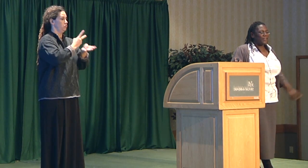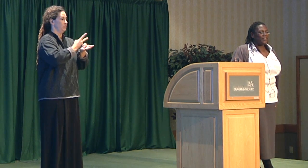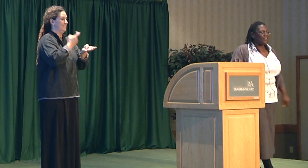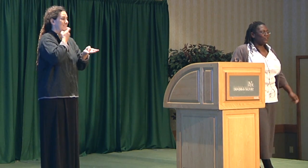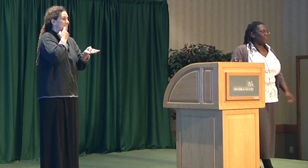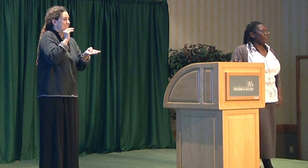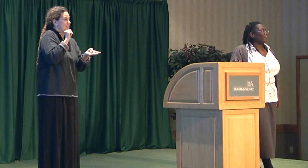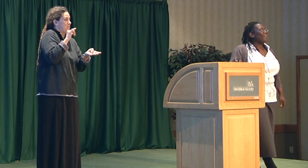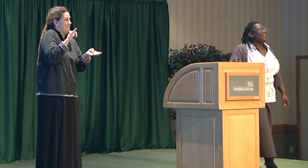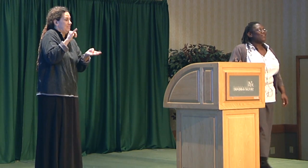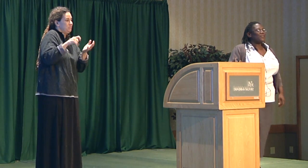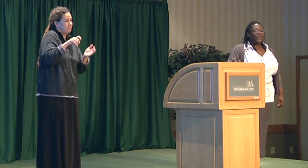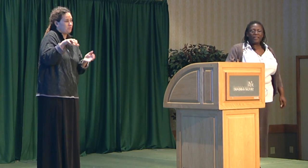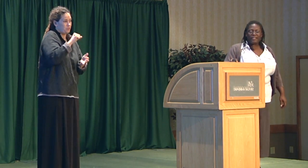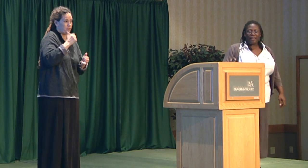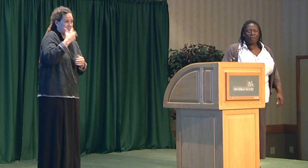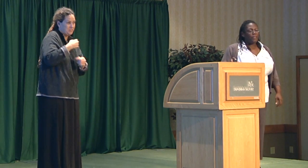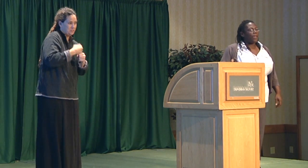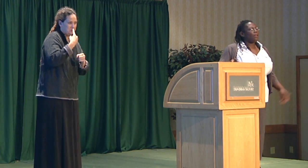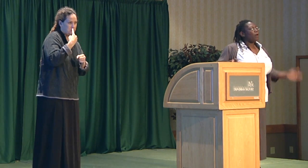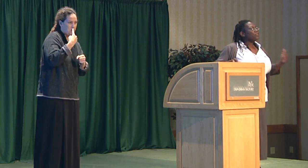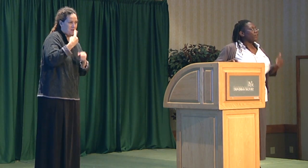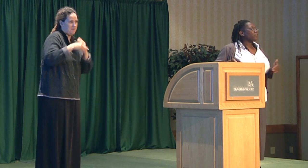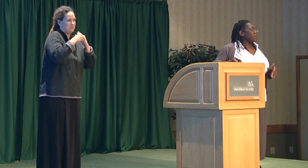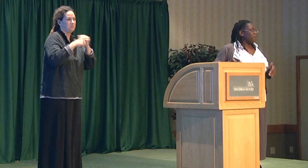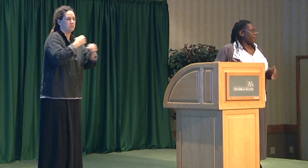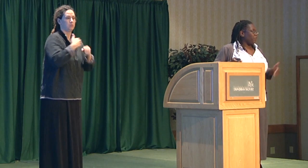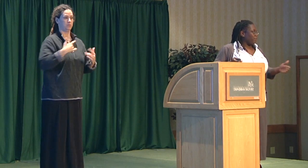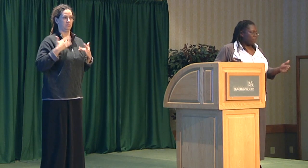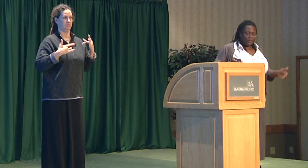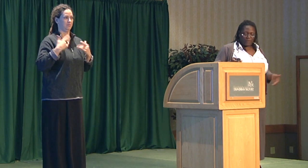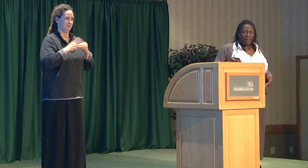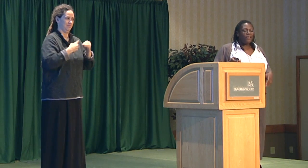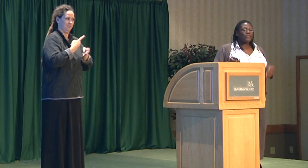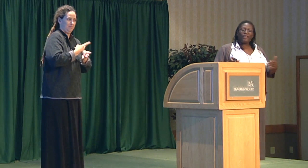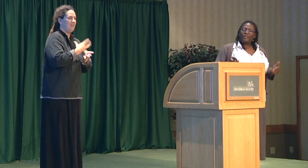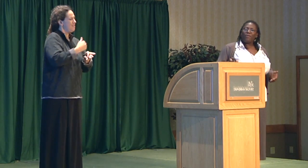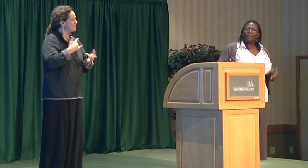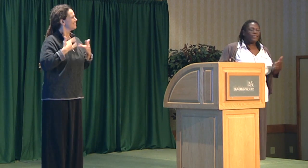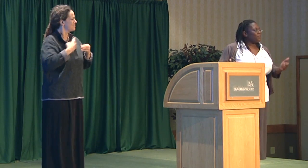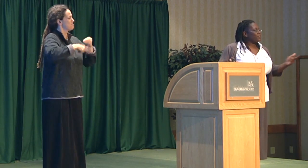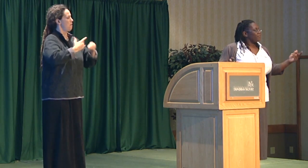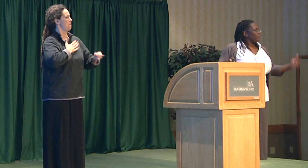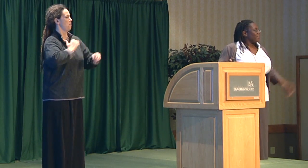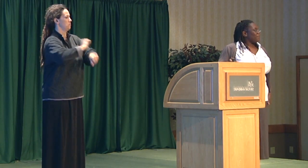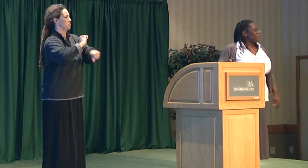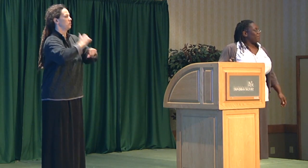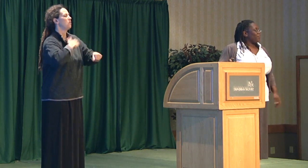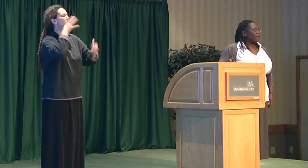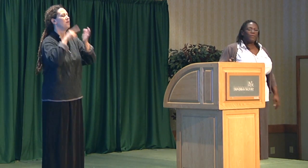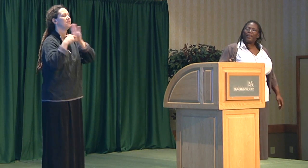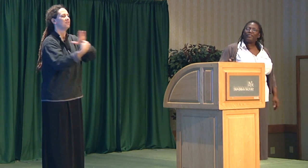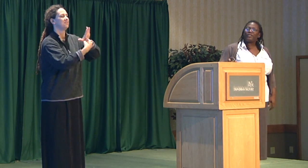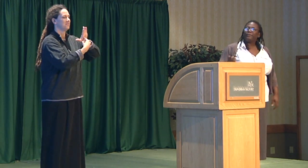3 years. I did an extra year. So I was very excited about that, and I'm also very excited about the work that I've been doing. So let's go on and see what's happening